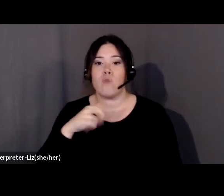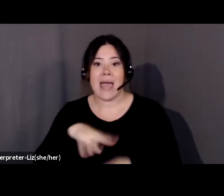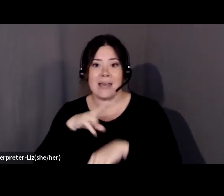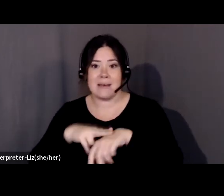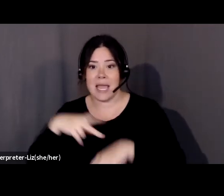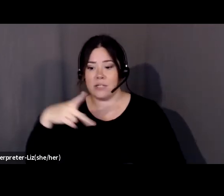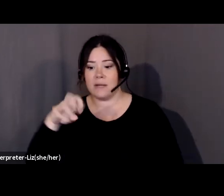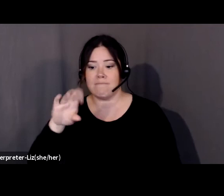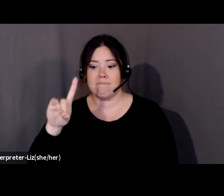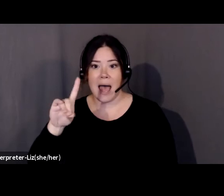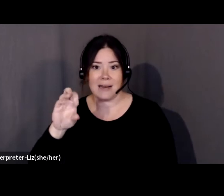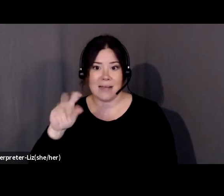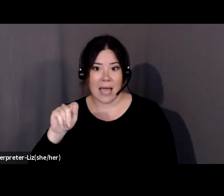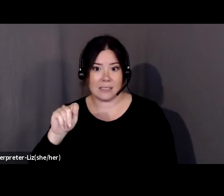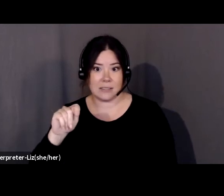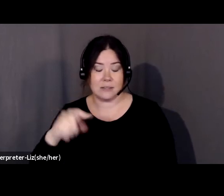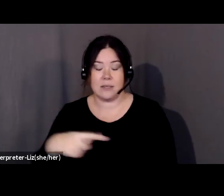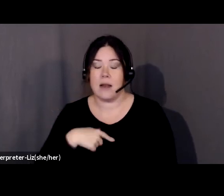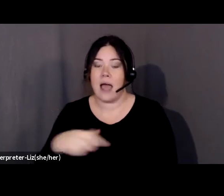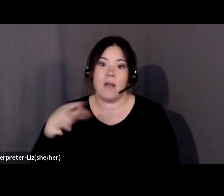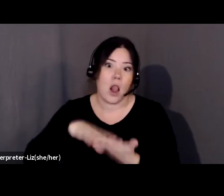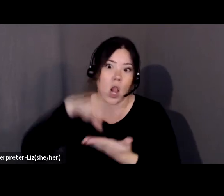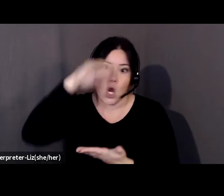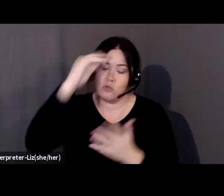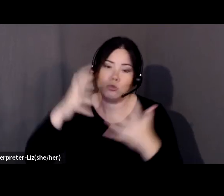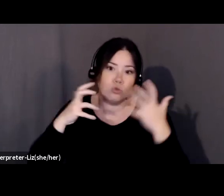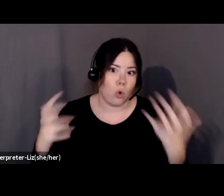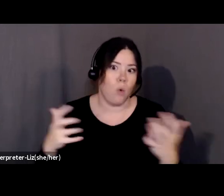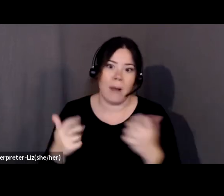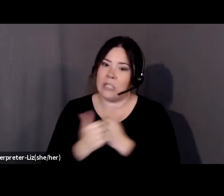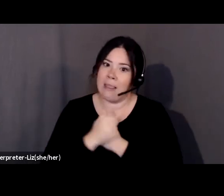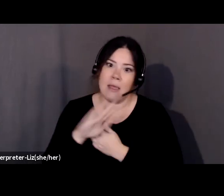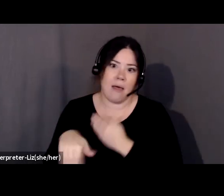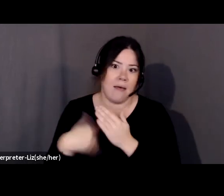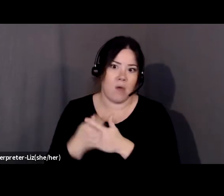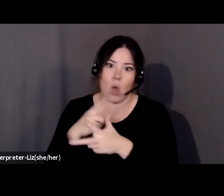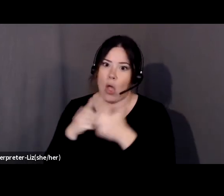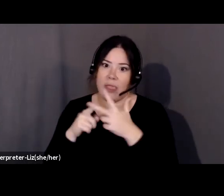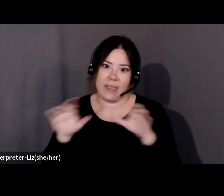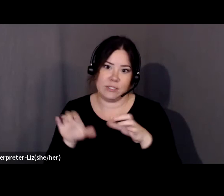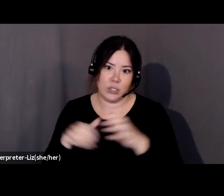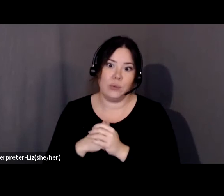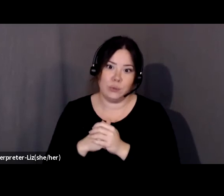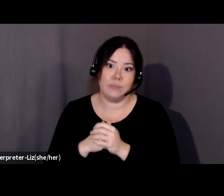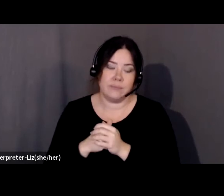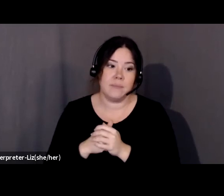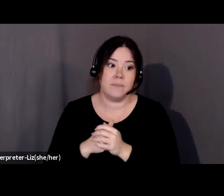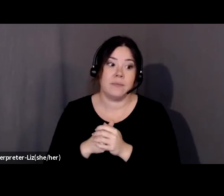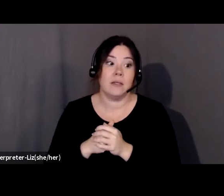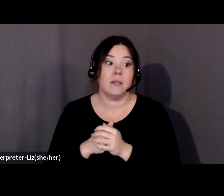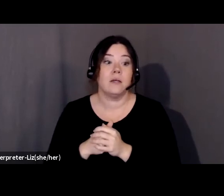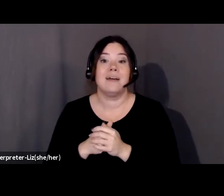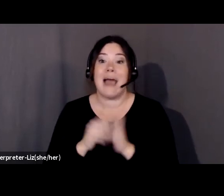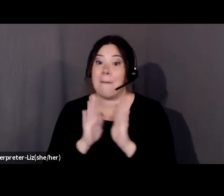so much and love everything that they do. So highly recommend those. And books, I read so